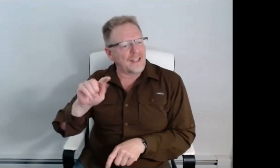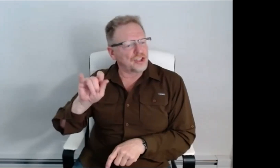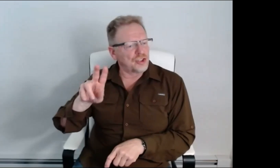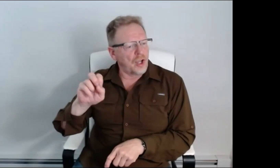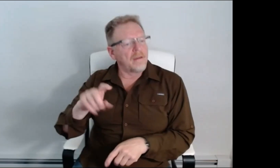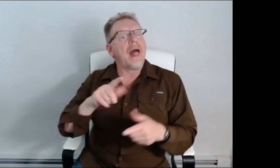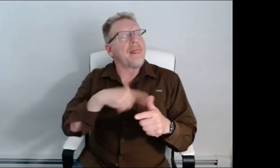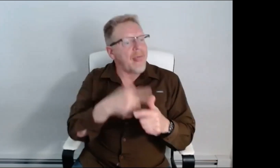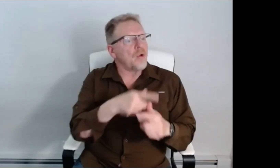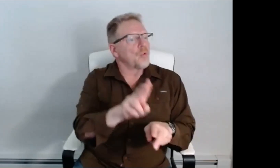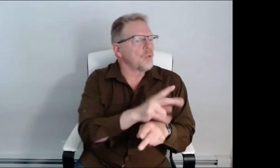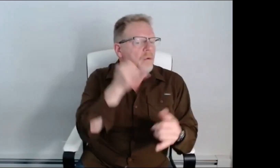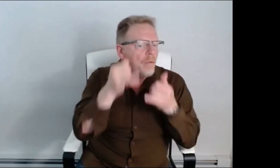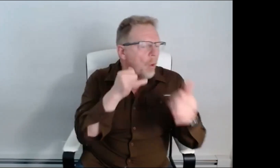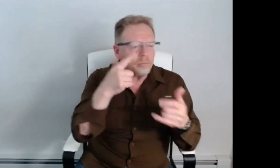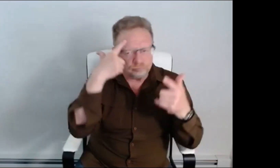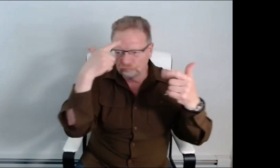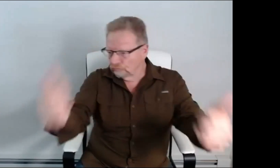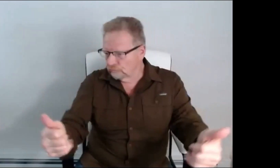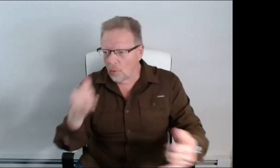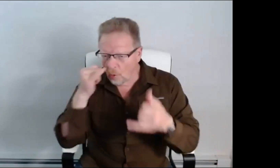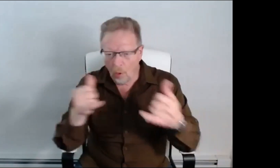calls to whoever you want as well.